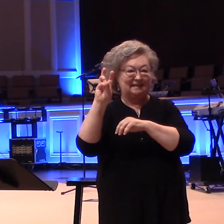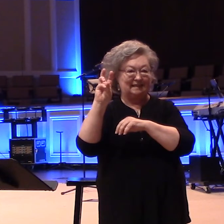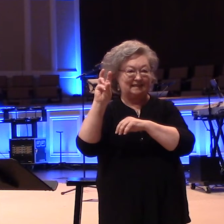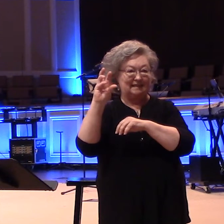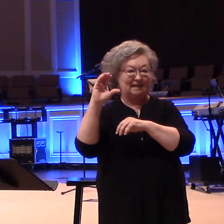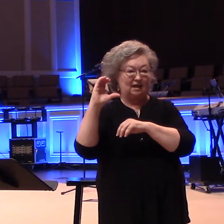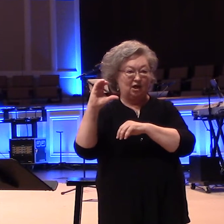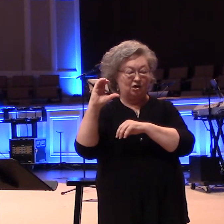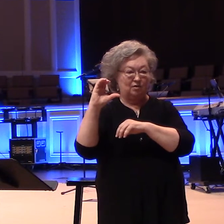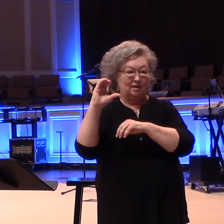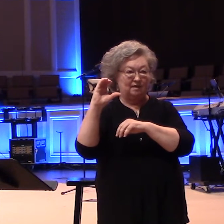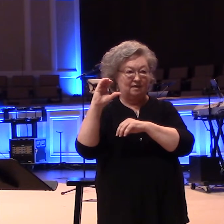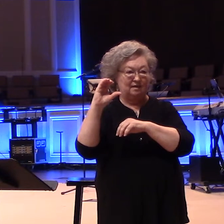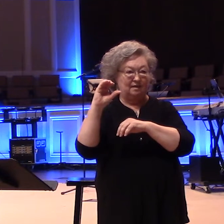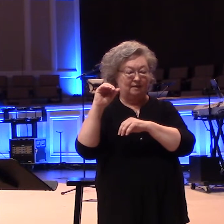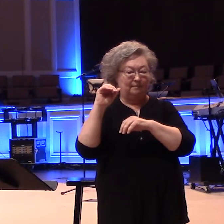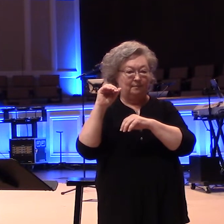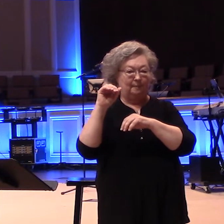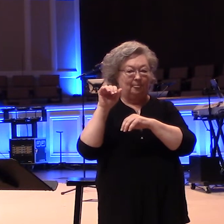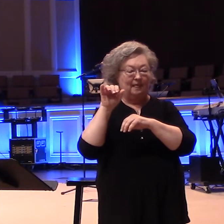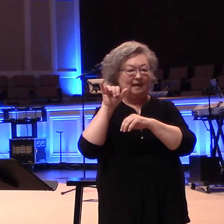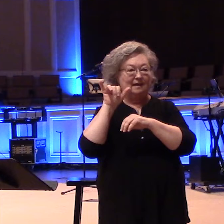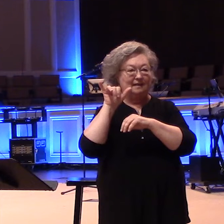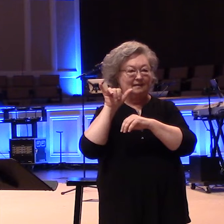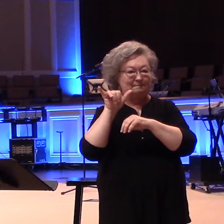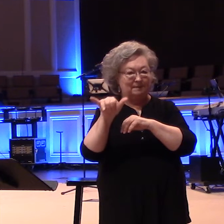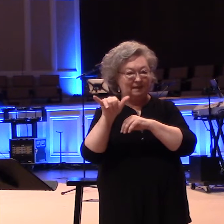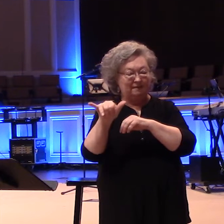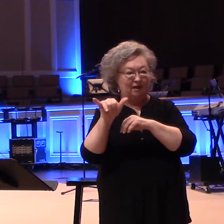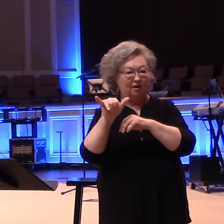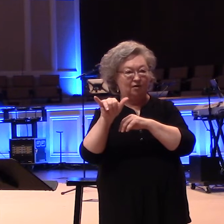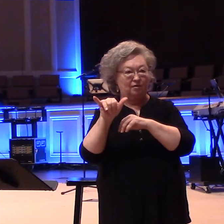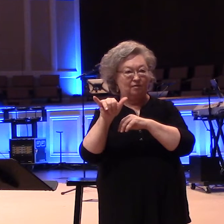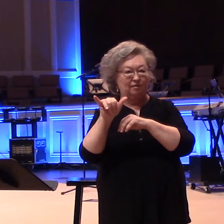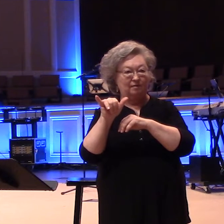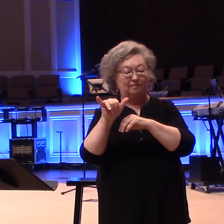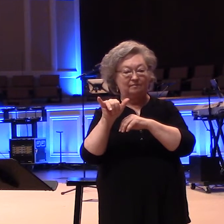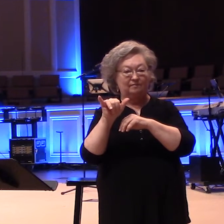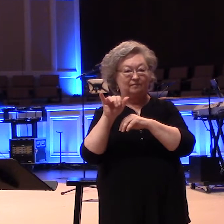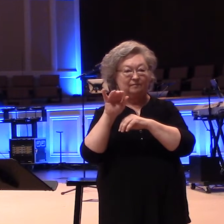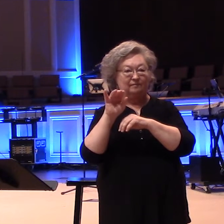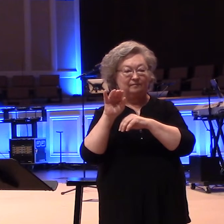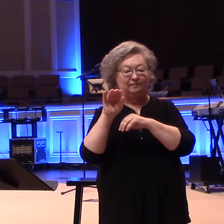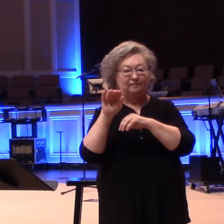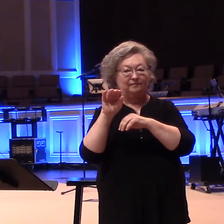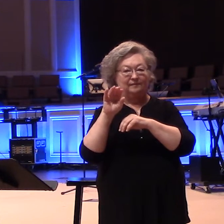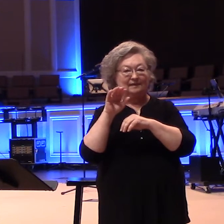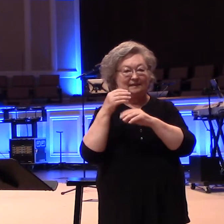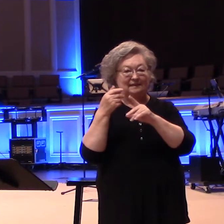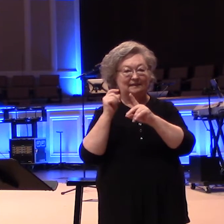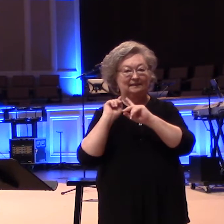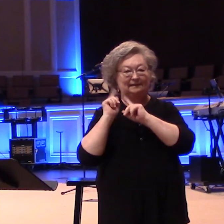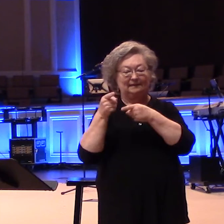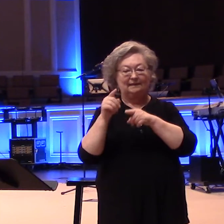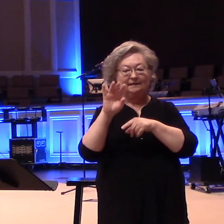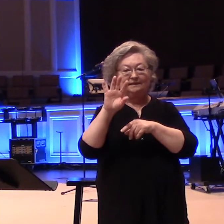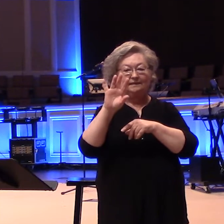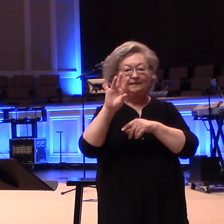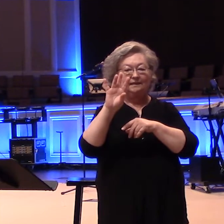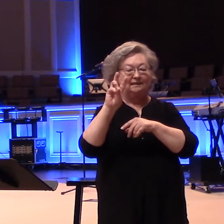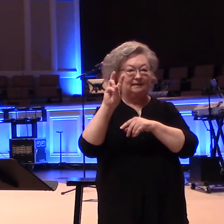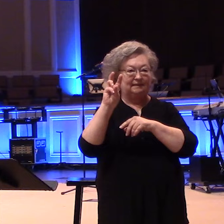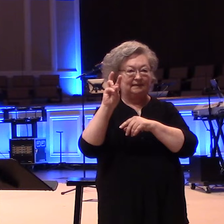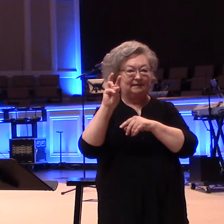that's built above a little shop has been standing since 1600. And at the end of the